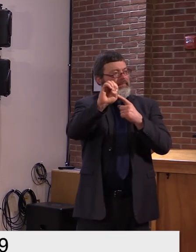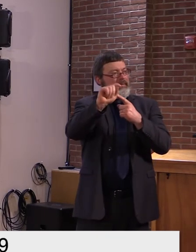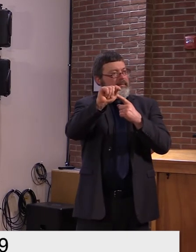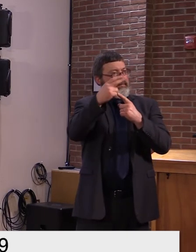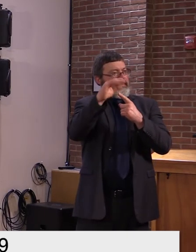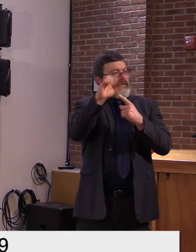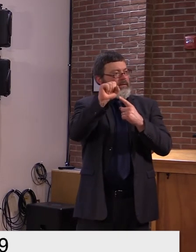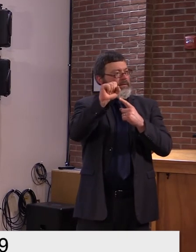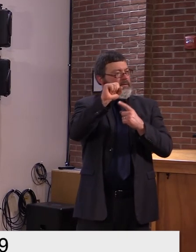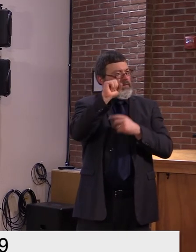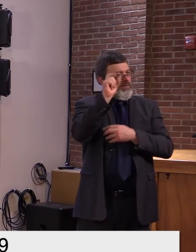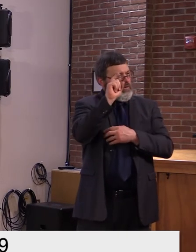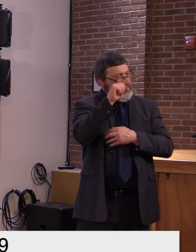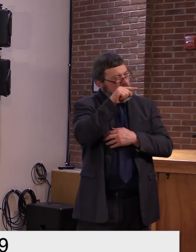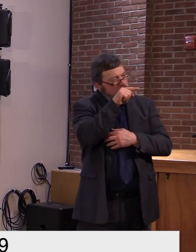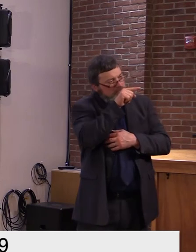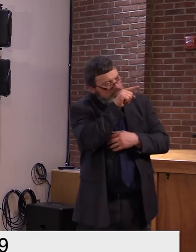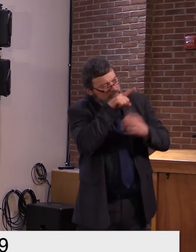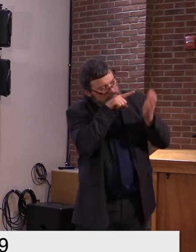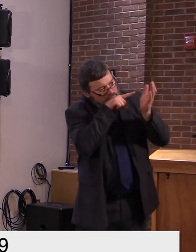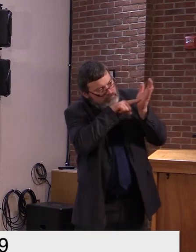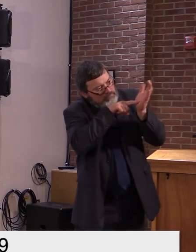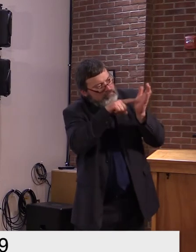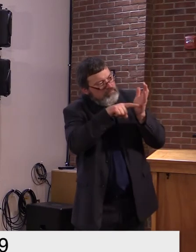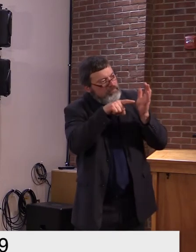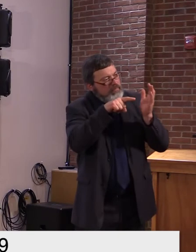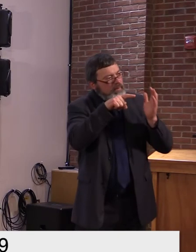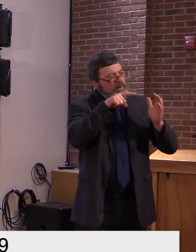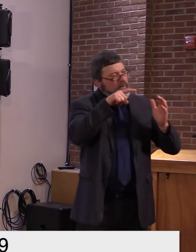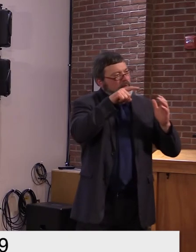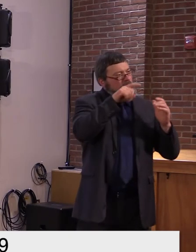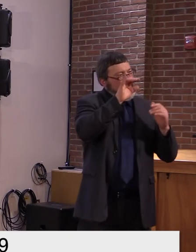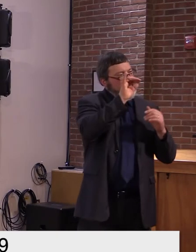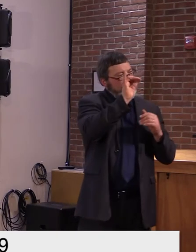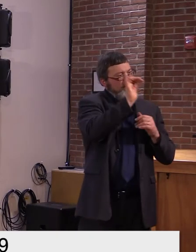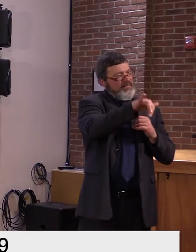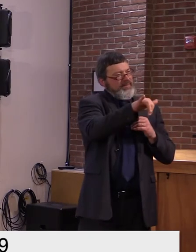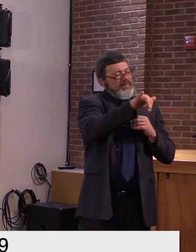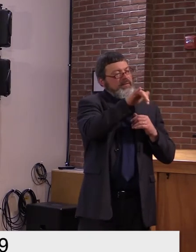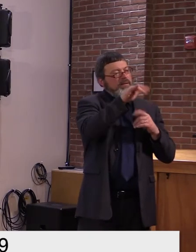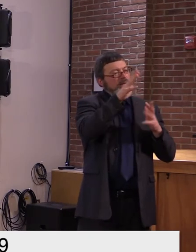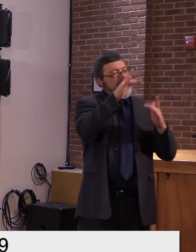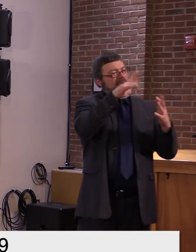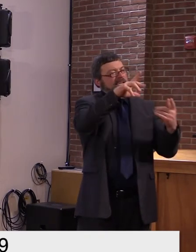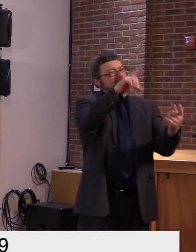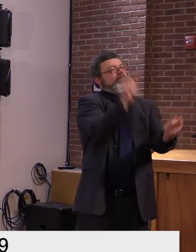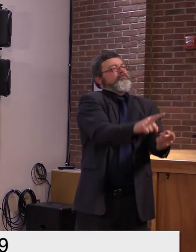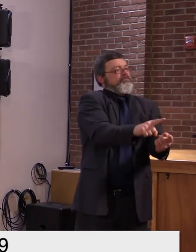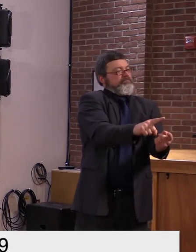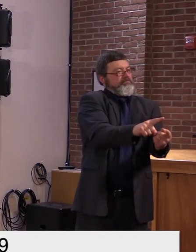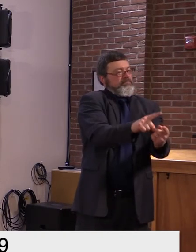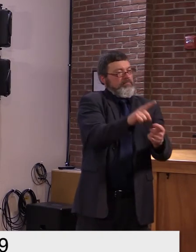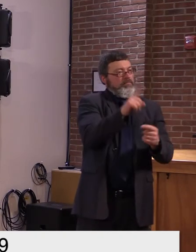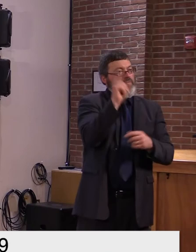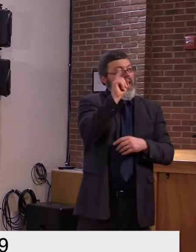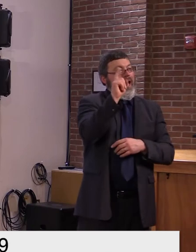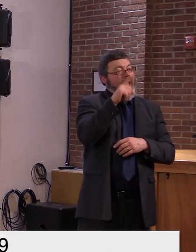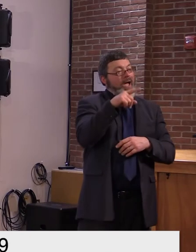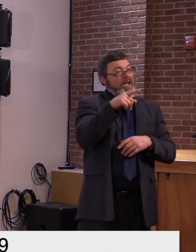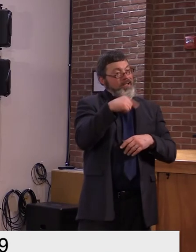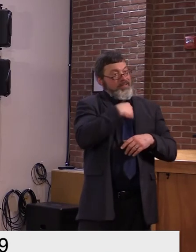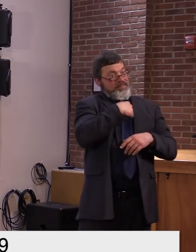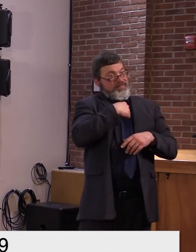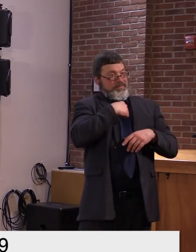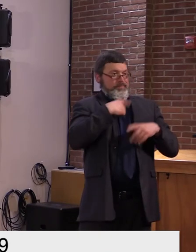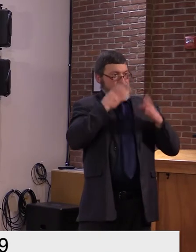maybe stop or slow some of this kind of behavior? The answer is yes. Members of Congress have to